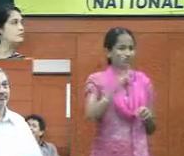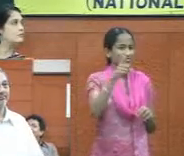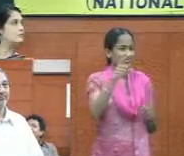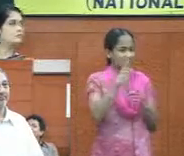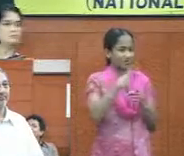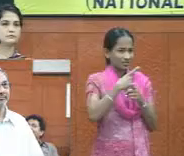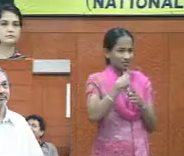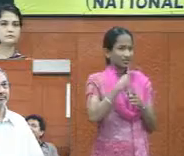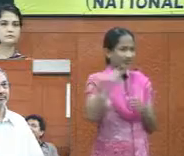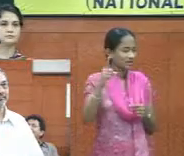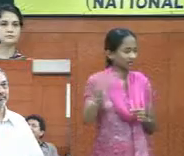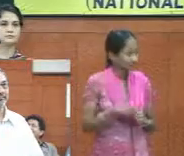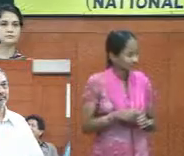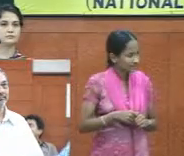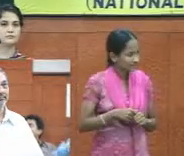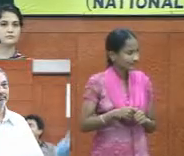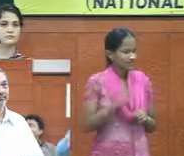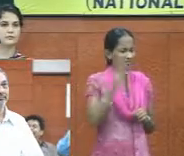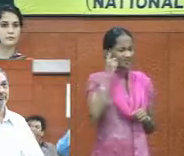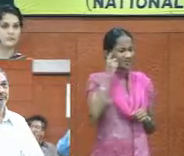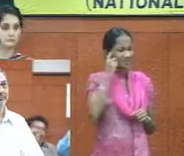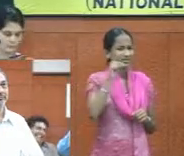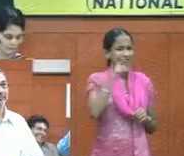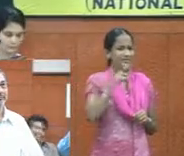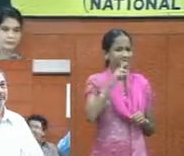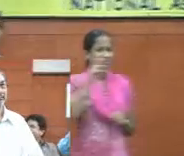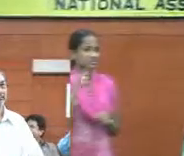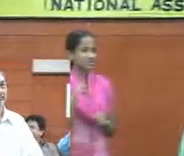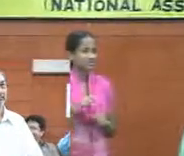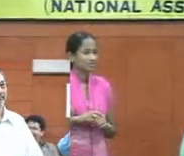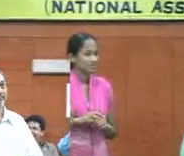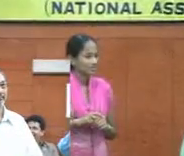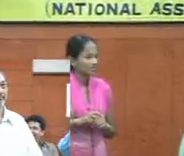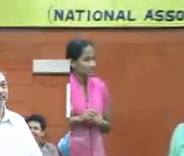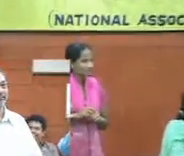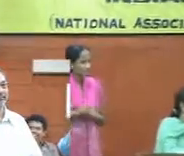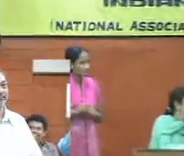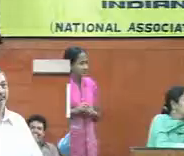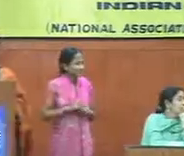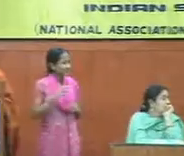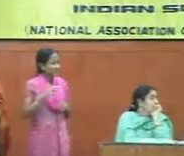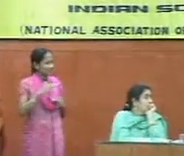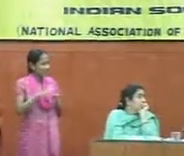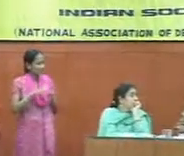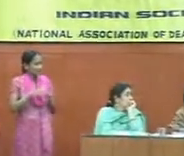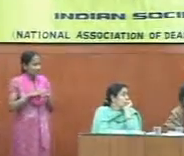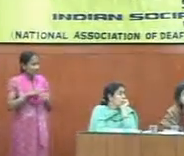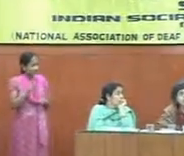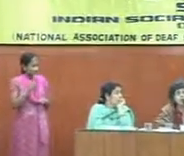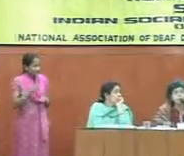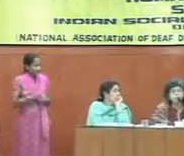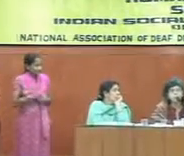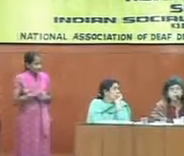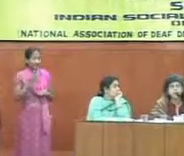all struggling with, and I've also had a lot of issues on that point. And what I'm coming to slowly realize is that